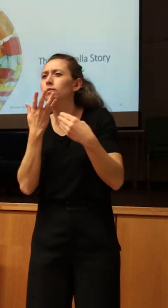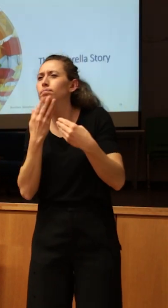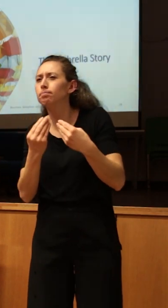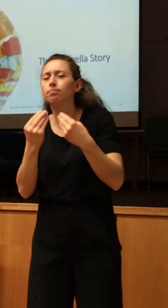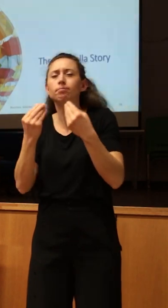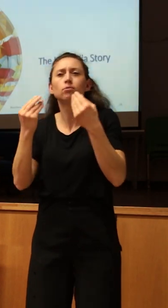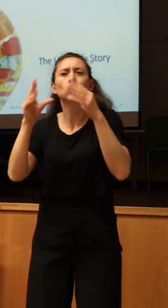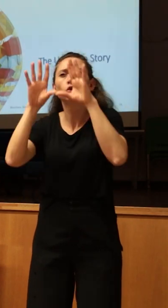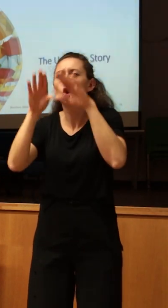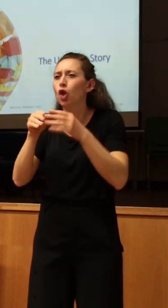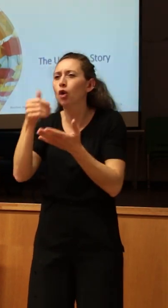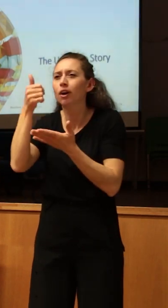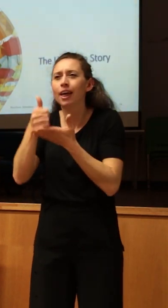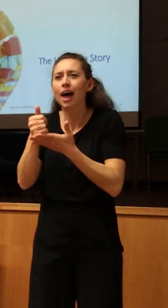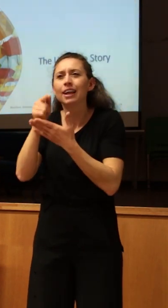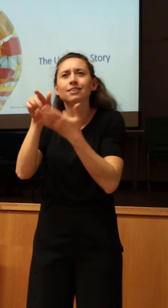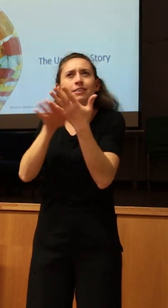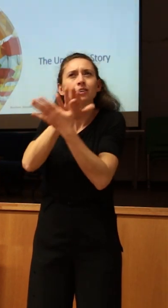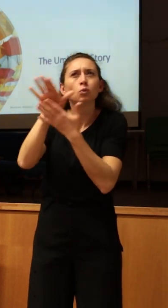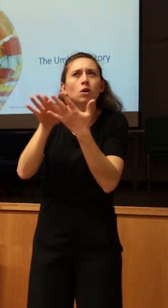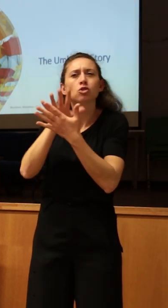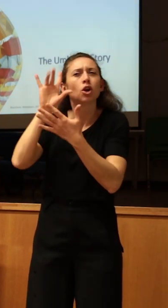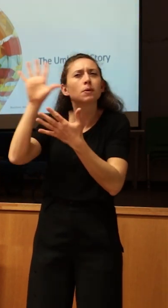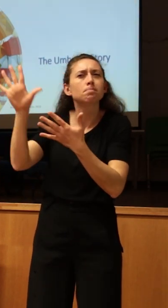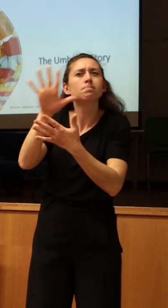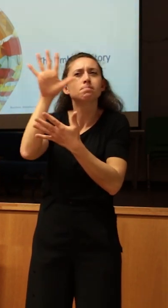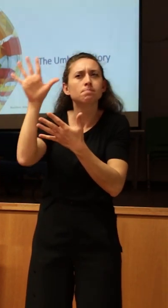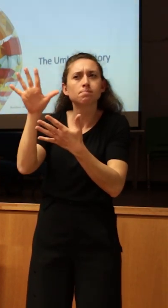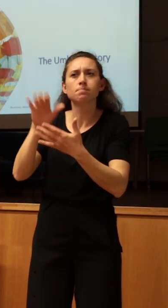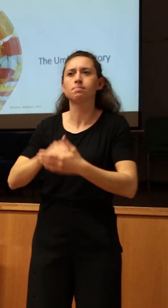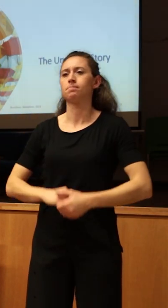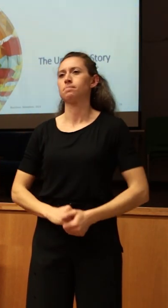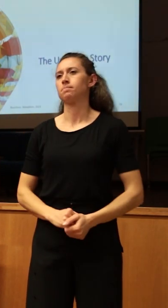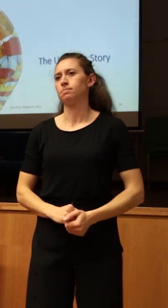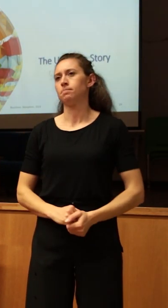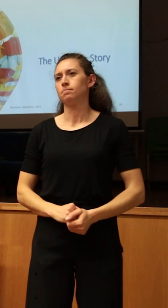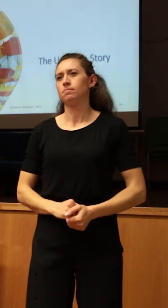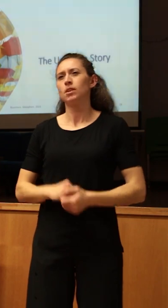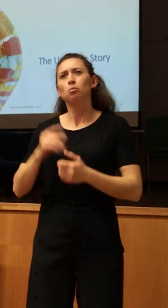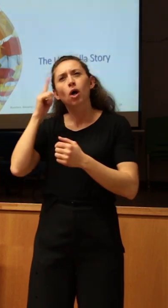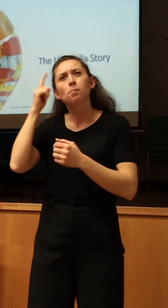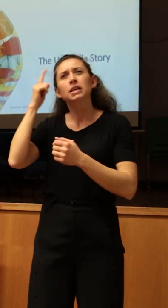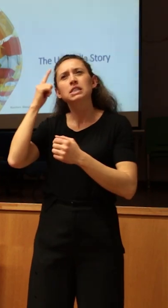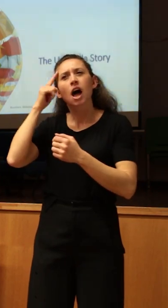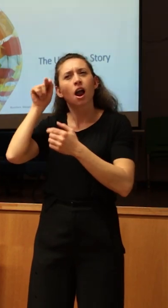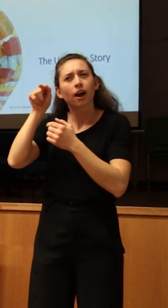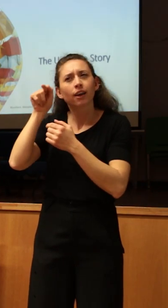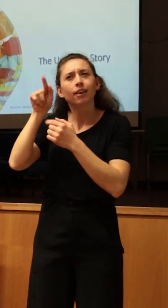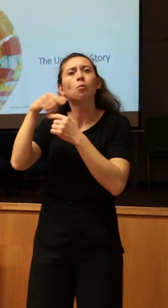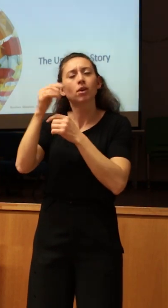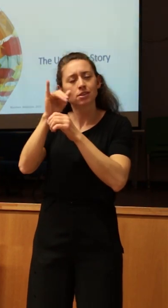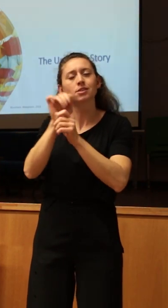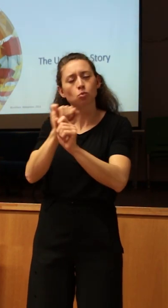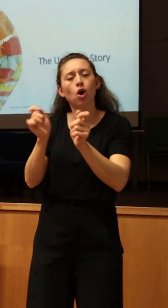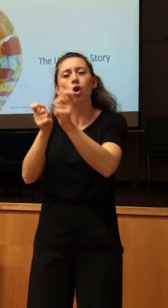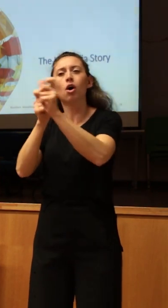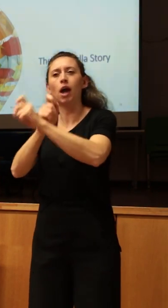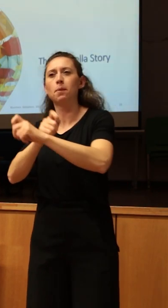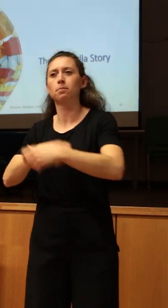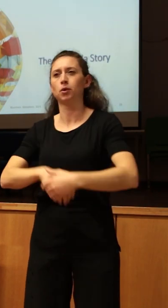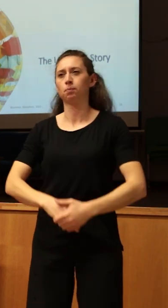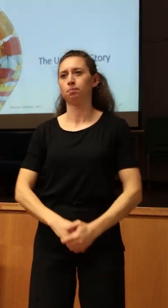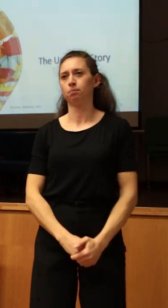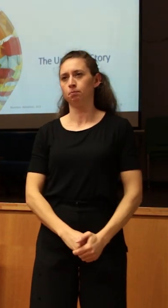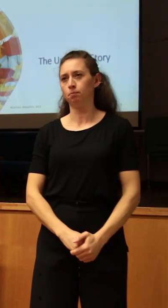permanecer ahí. Kind of be in it a little bit, and then we start changing. Rumiar ahí, estar ahí, después empezar a cambiar. And then we